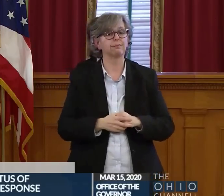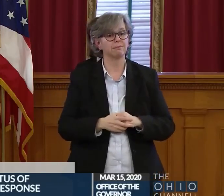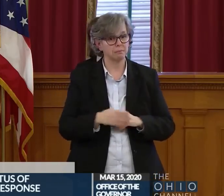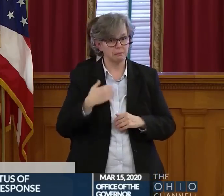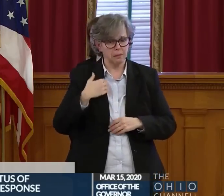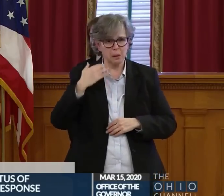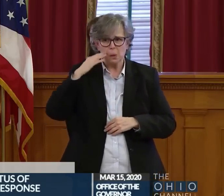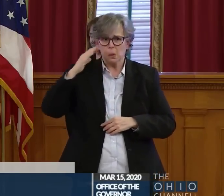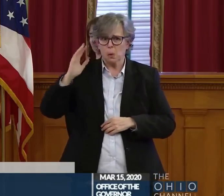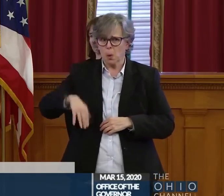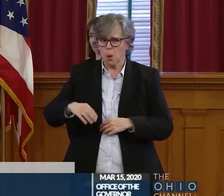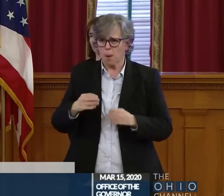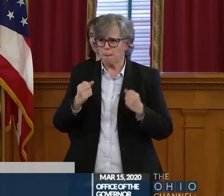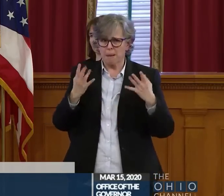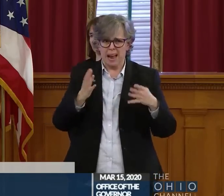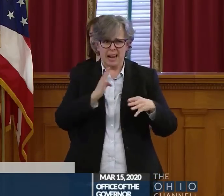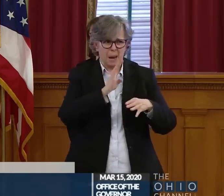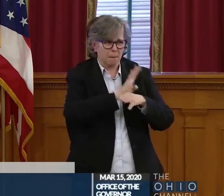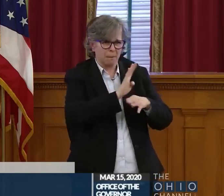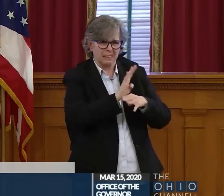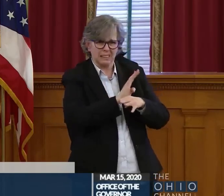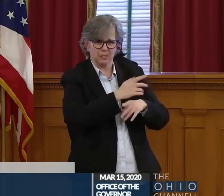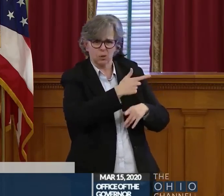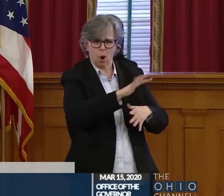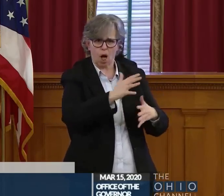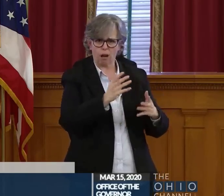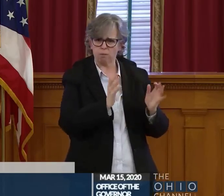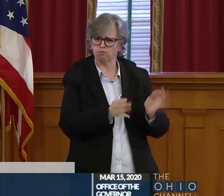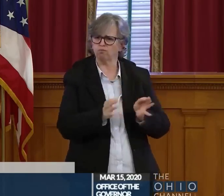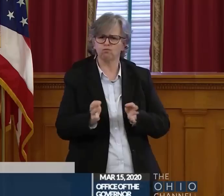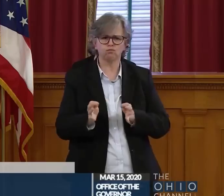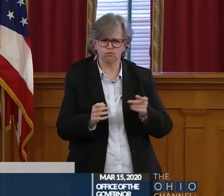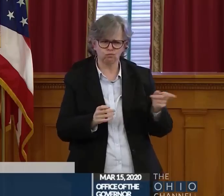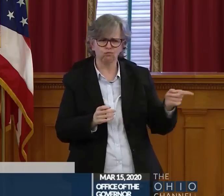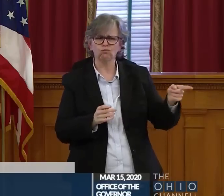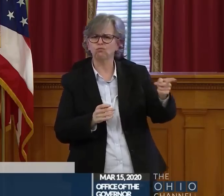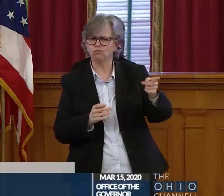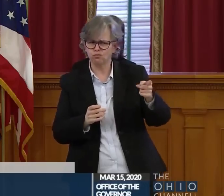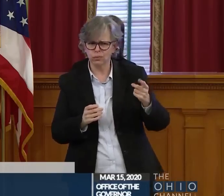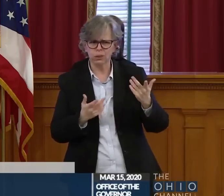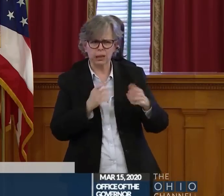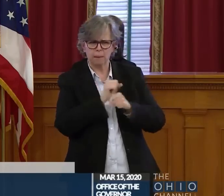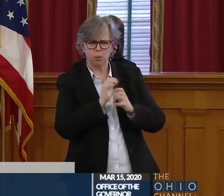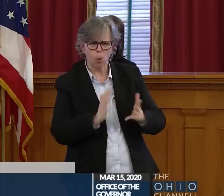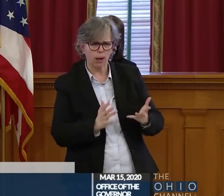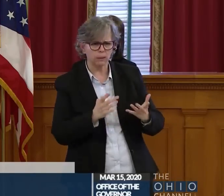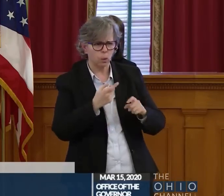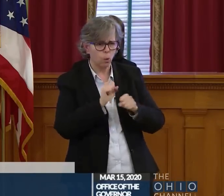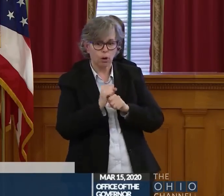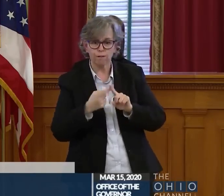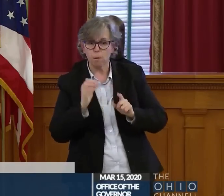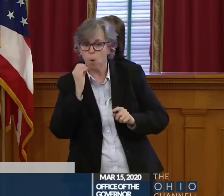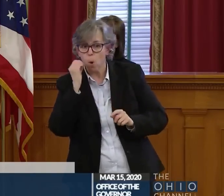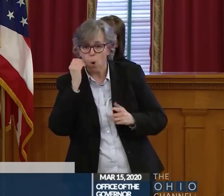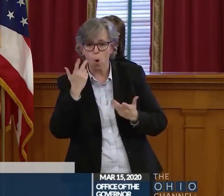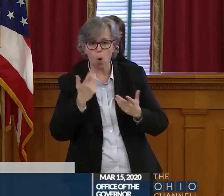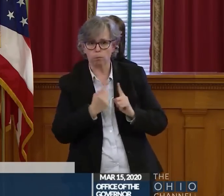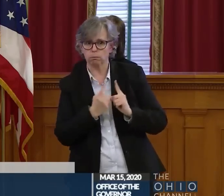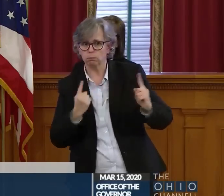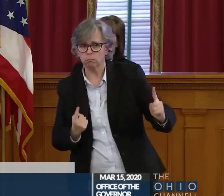businesses have already made the decision for some of their employees or all of their employees to work from home. We understand